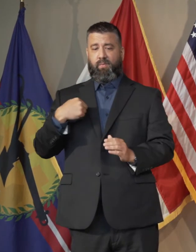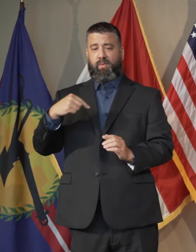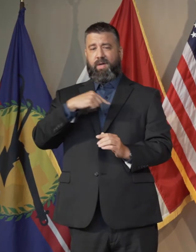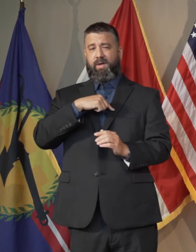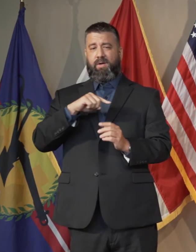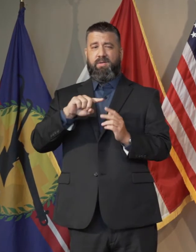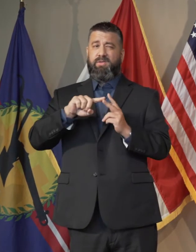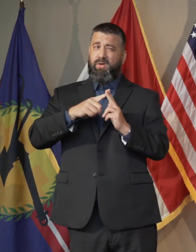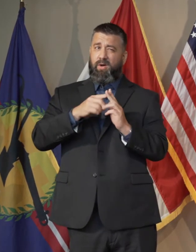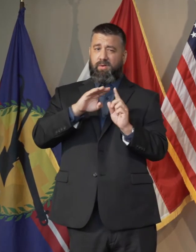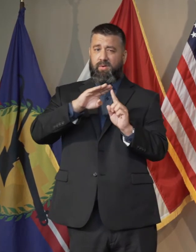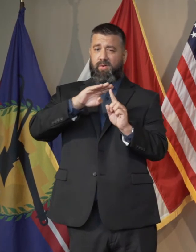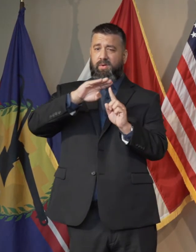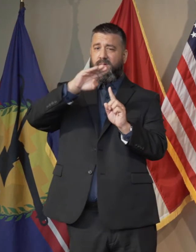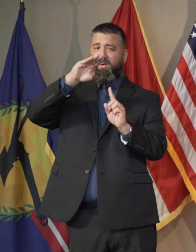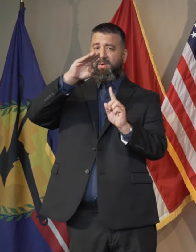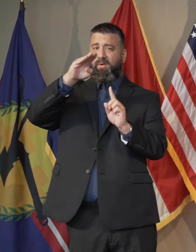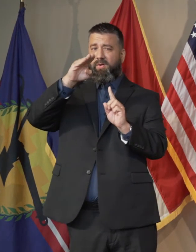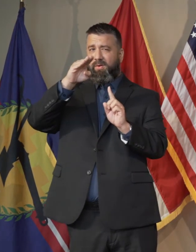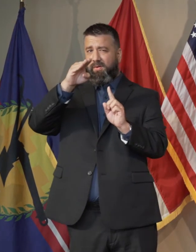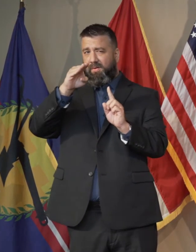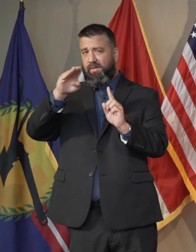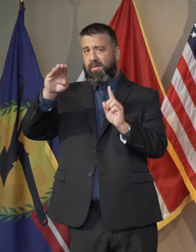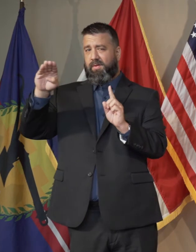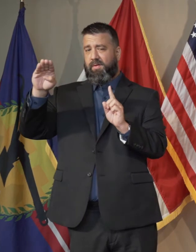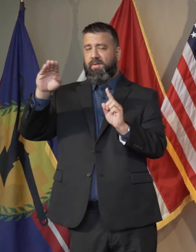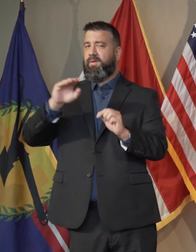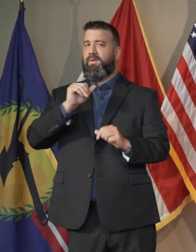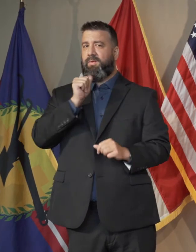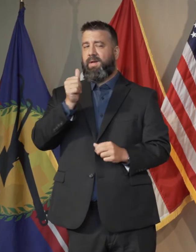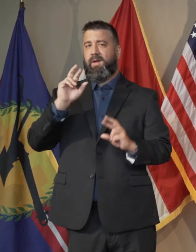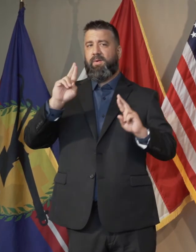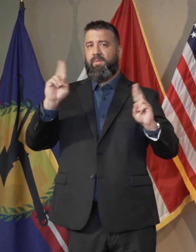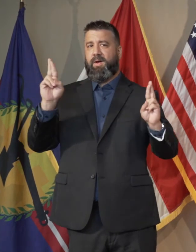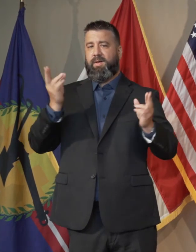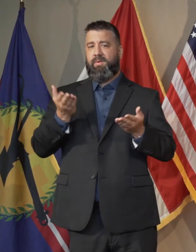down slightly. We're not yet ready to recommend